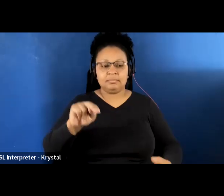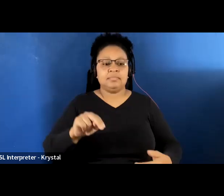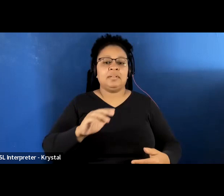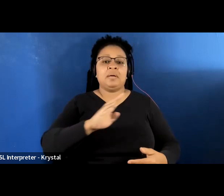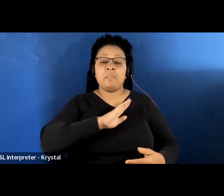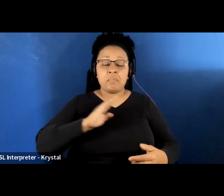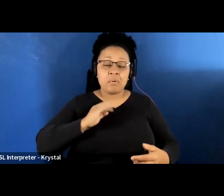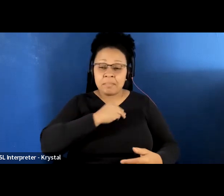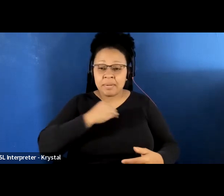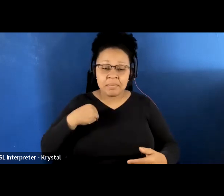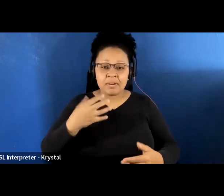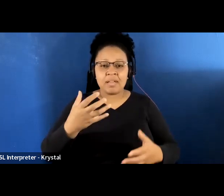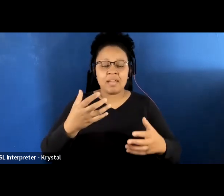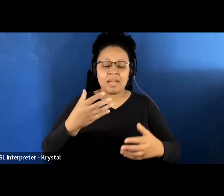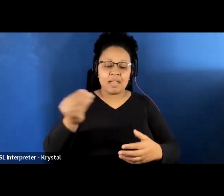for joining this workshop,